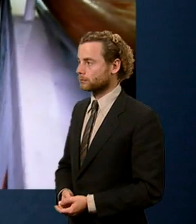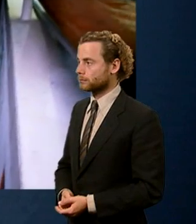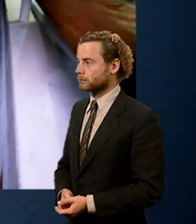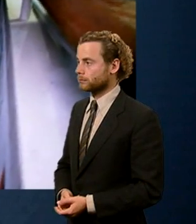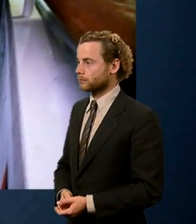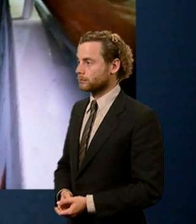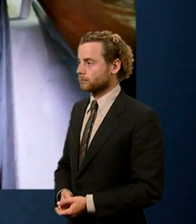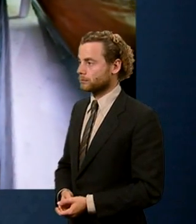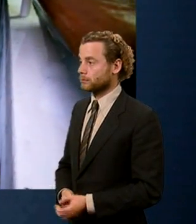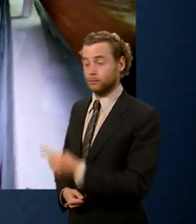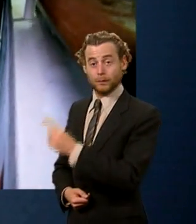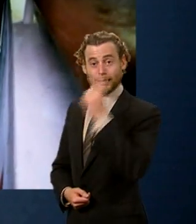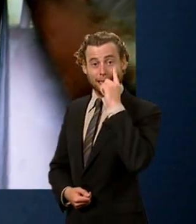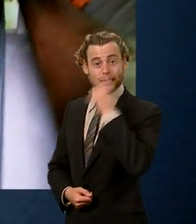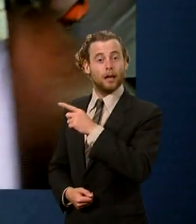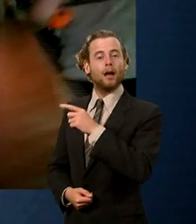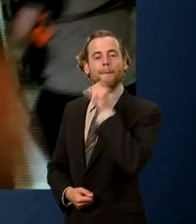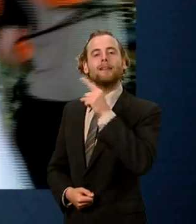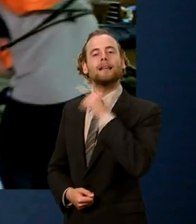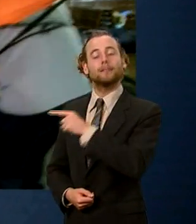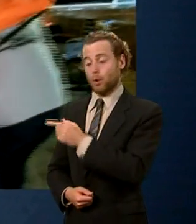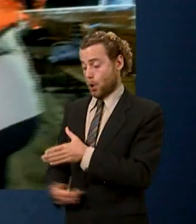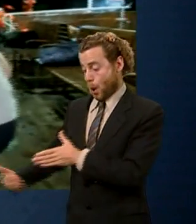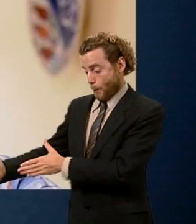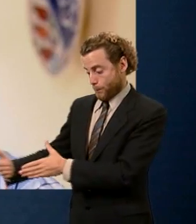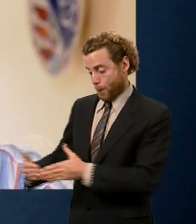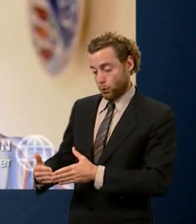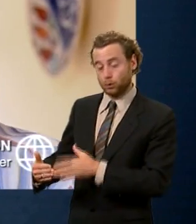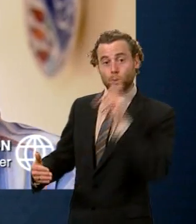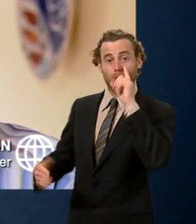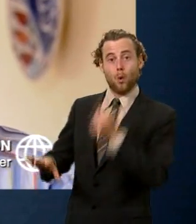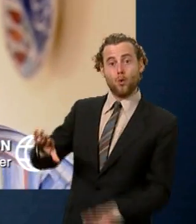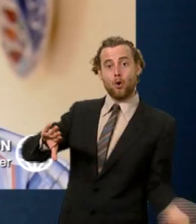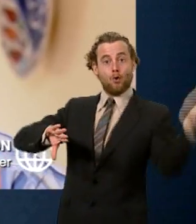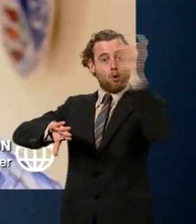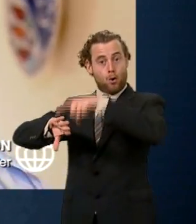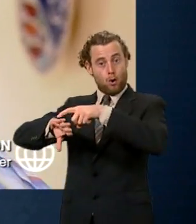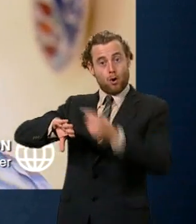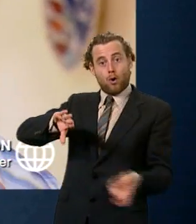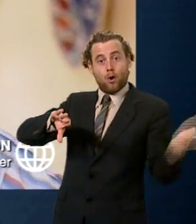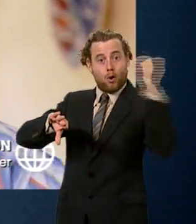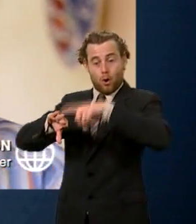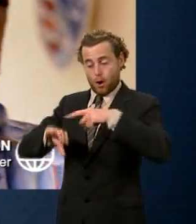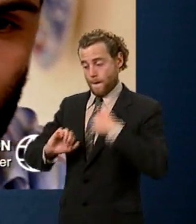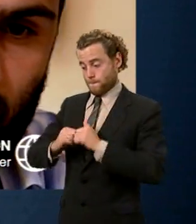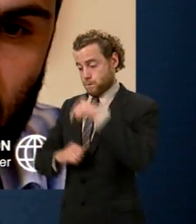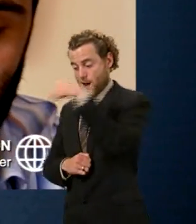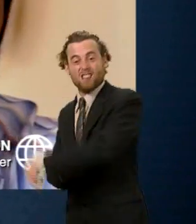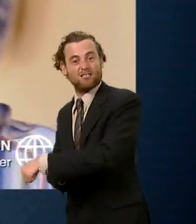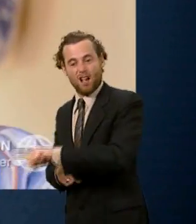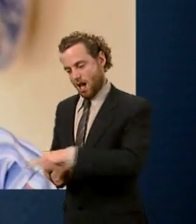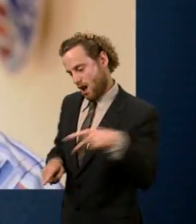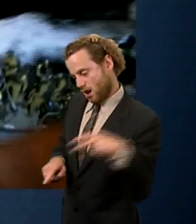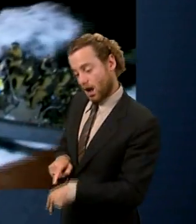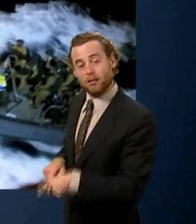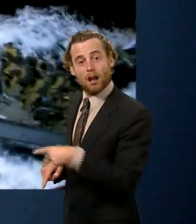When the Israeli boat got closer, they threw their hooks onto the bottom deck of the ship. Our friends down there cut them off.